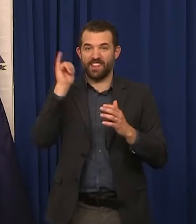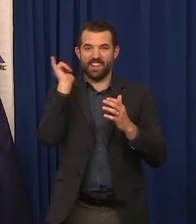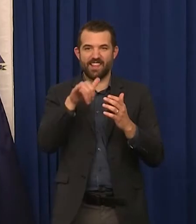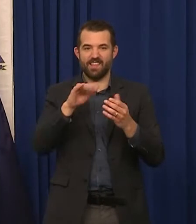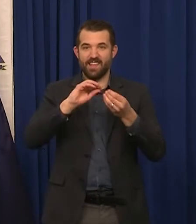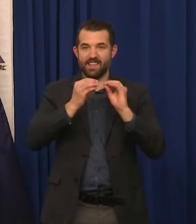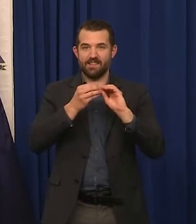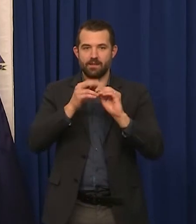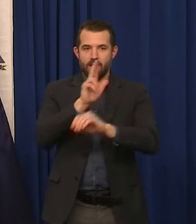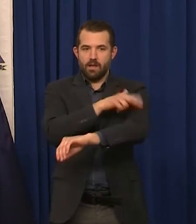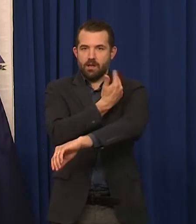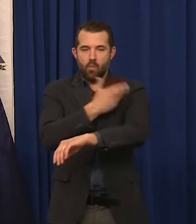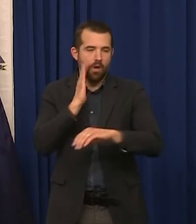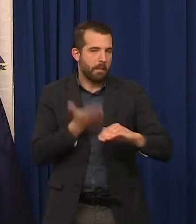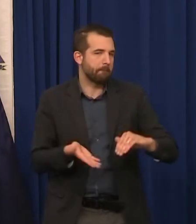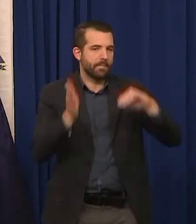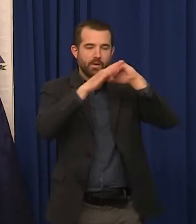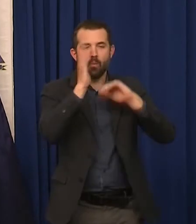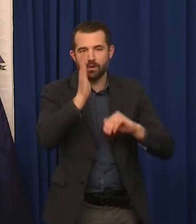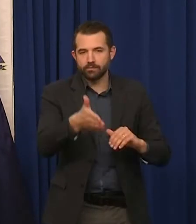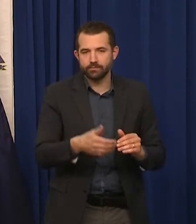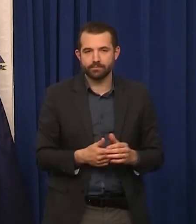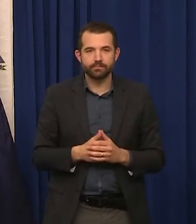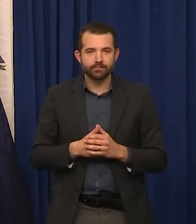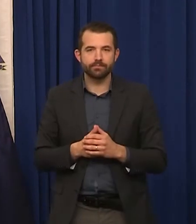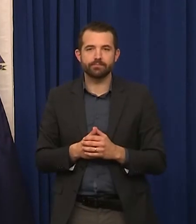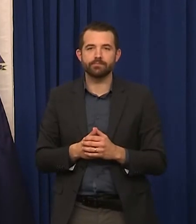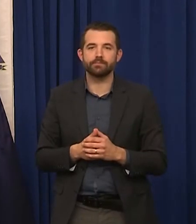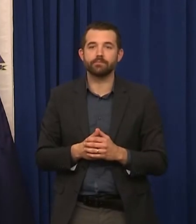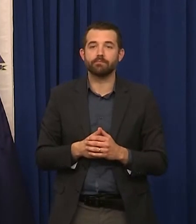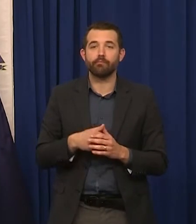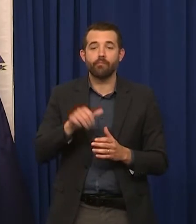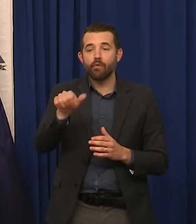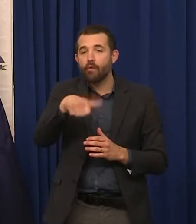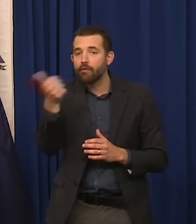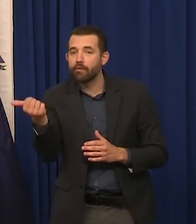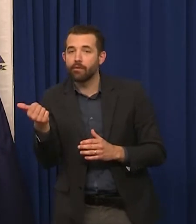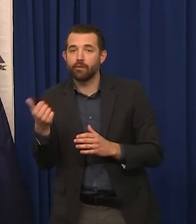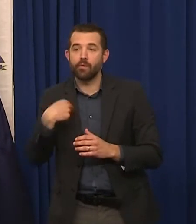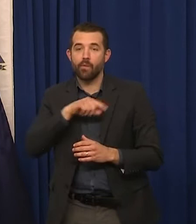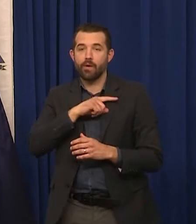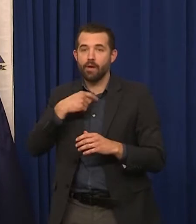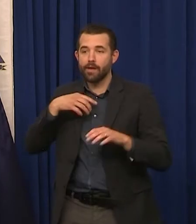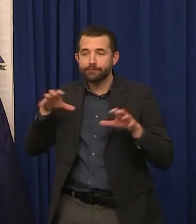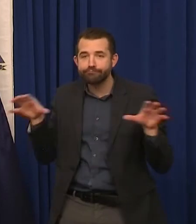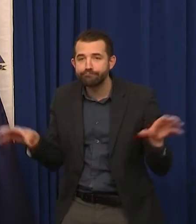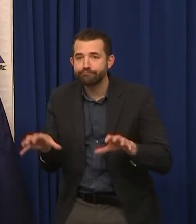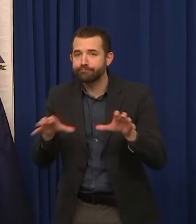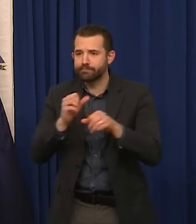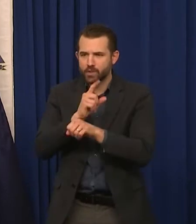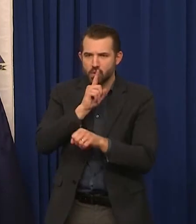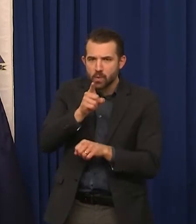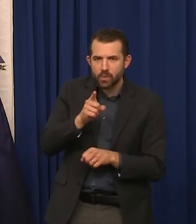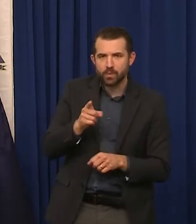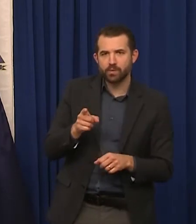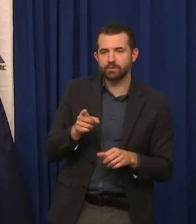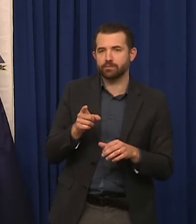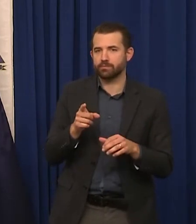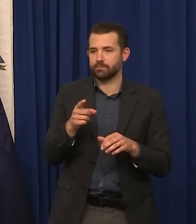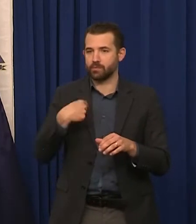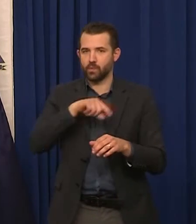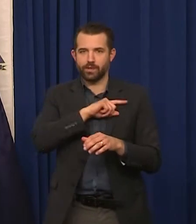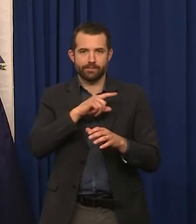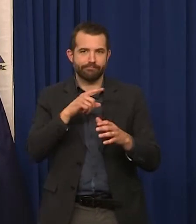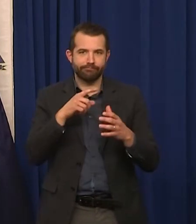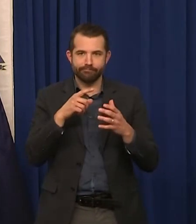hospitalizations. The other thing that we are working on in concert with that is making sure that we don't take our foot off the